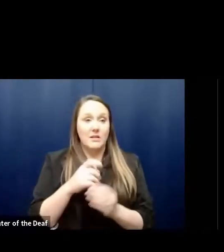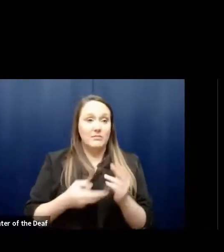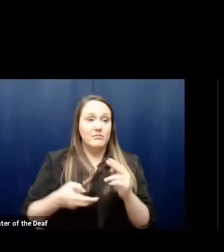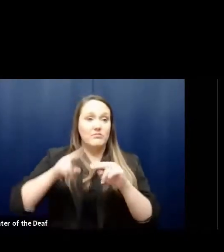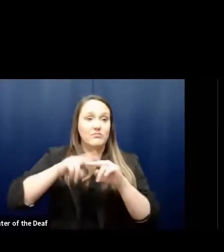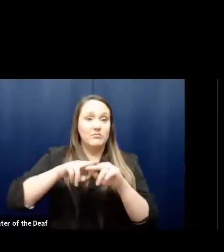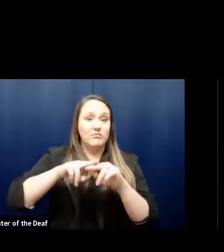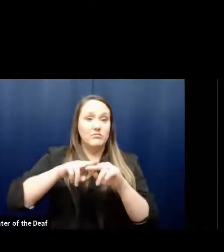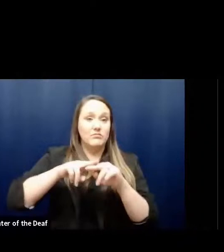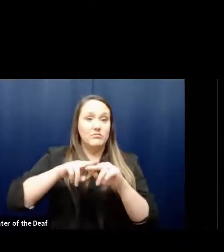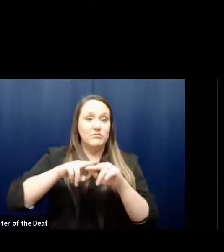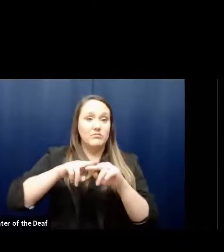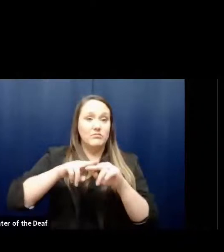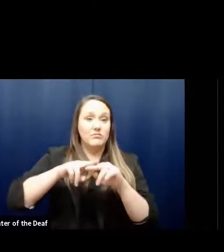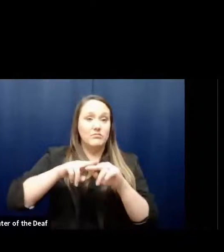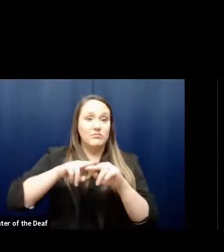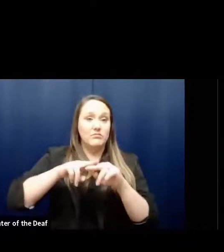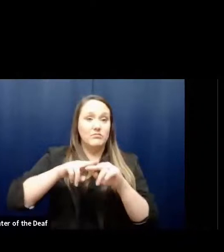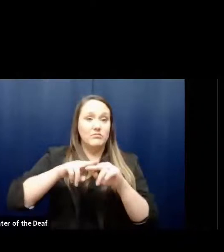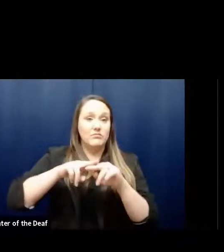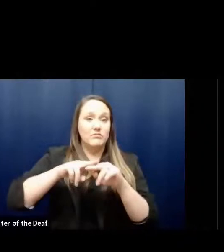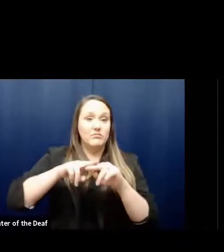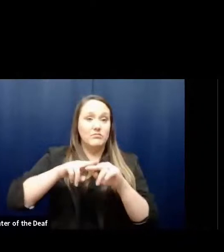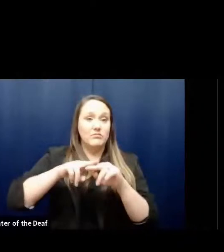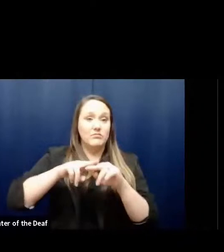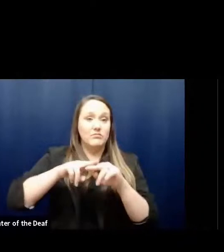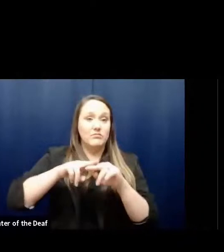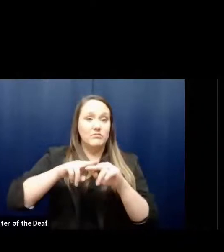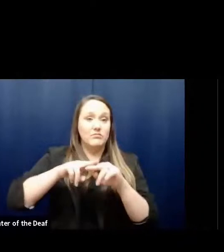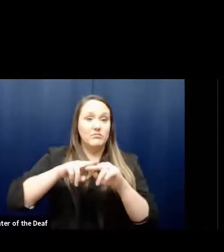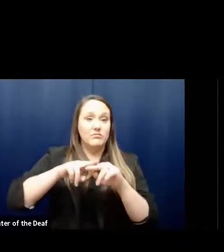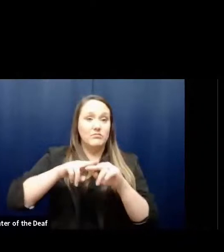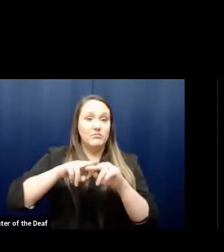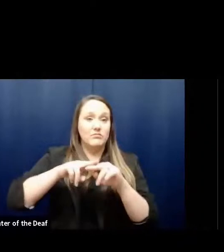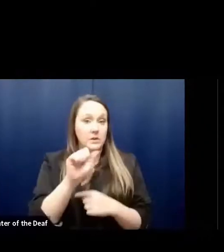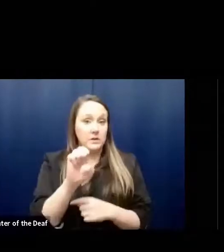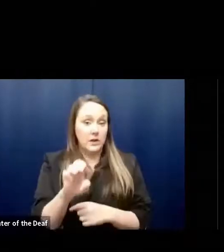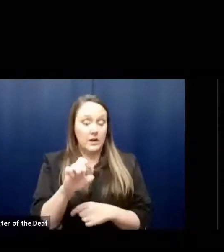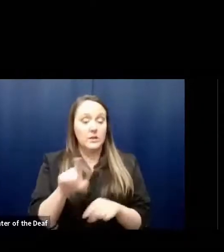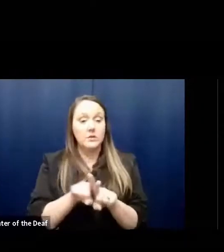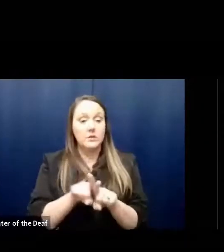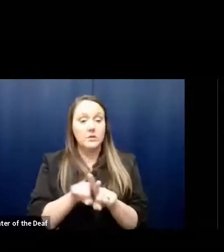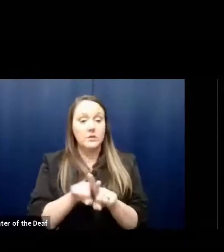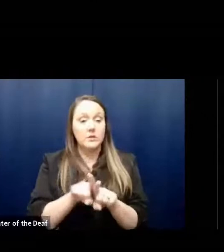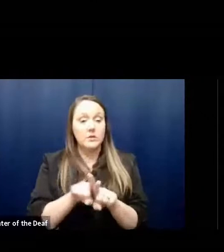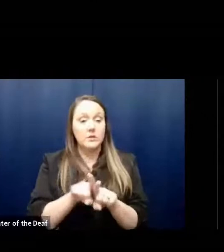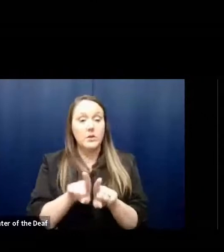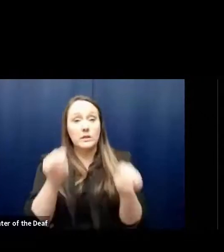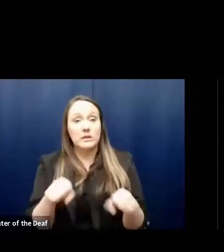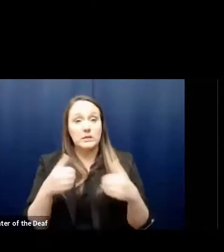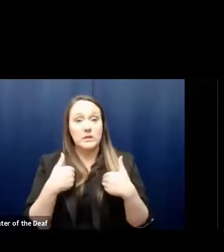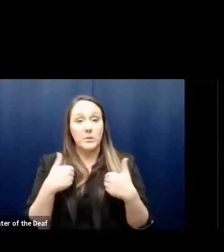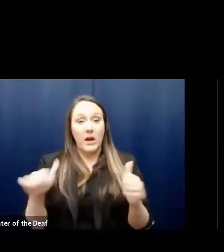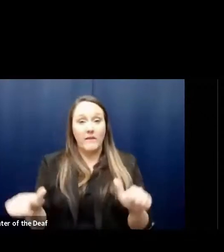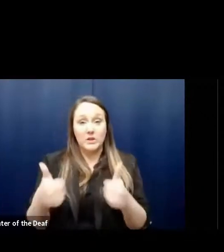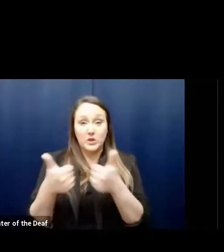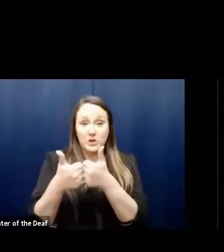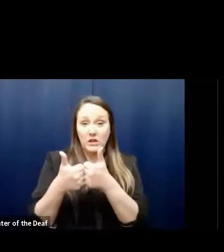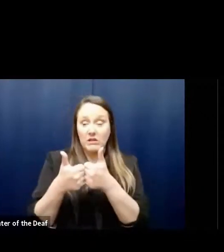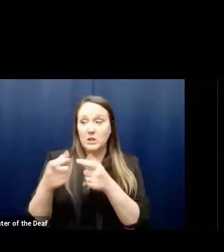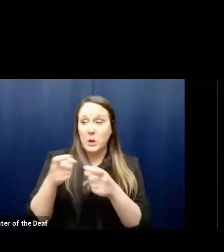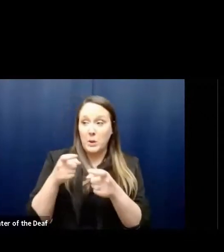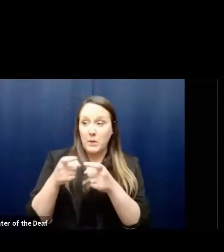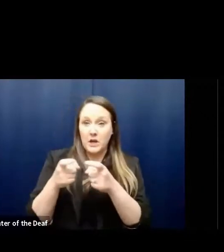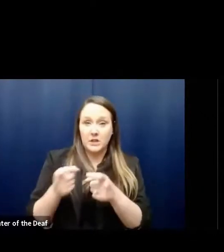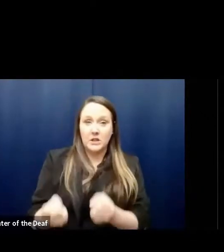we are notified of positive cases. Additionally, the reporting system can have challenges in managing the high volume of data